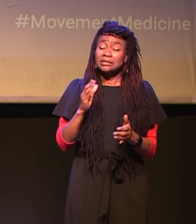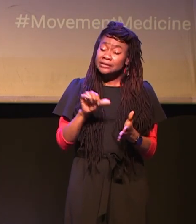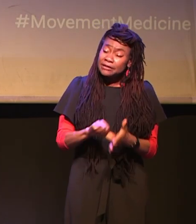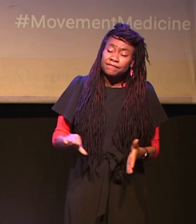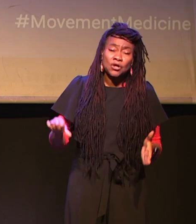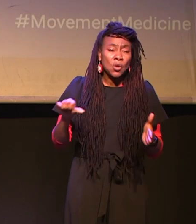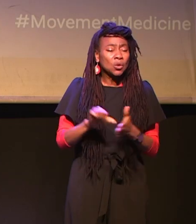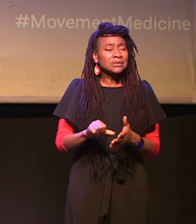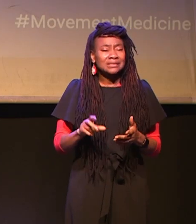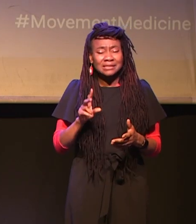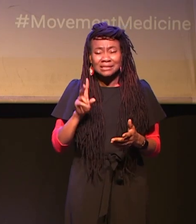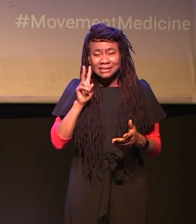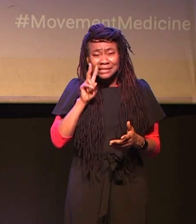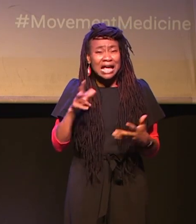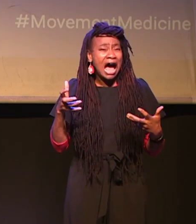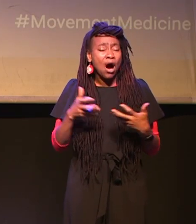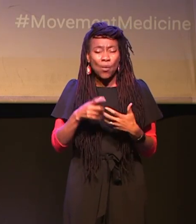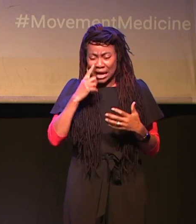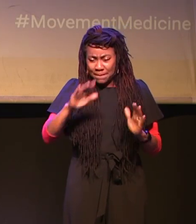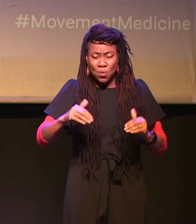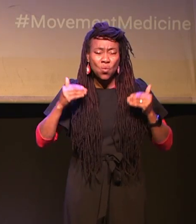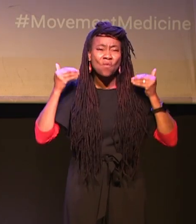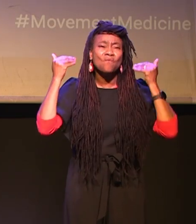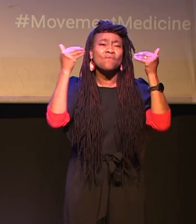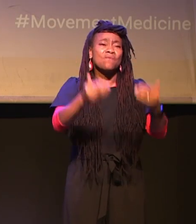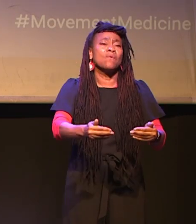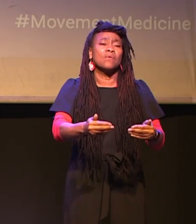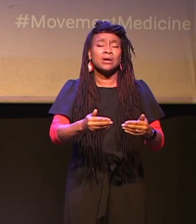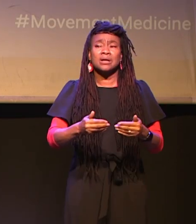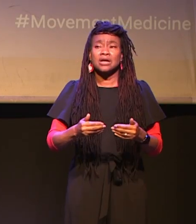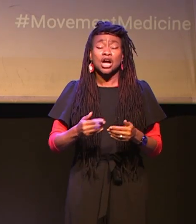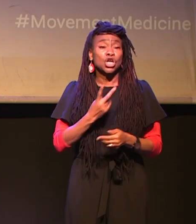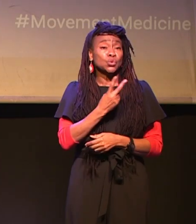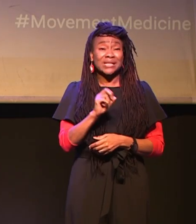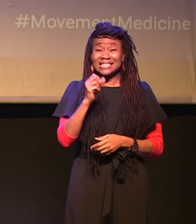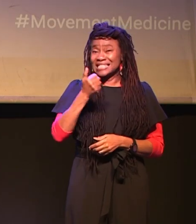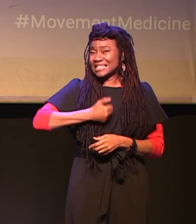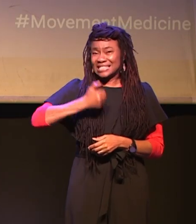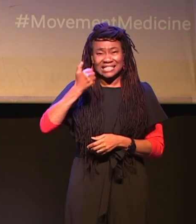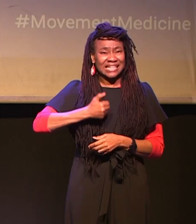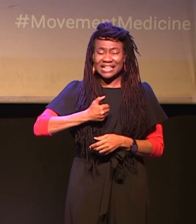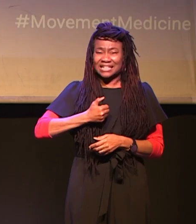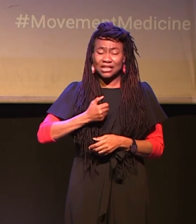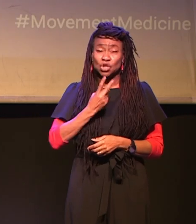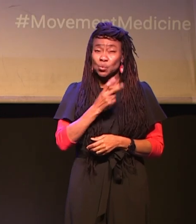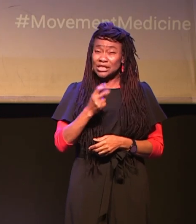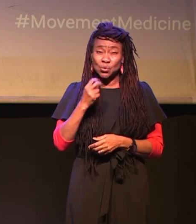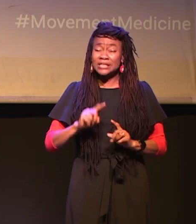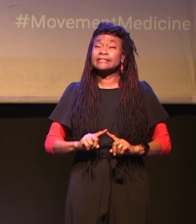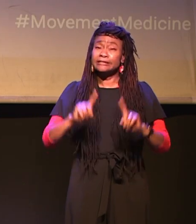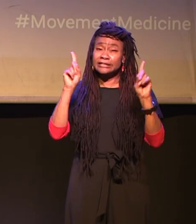see our way clear in a way that wasn't true in 2016, Yeah. in 2020. Like